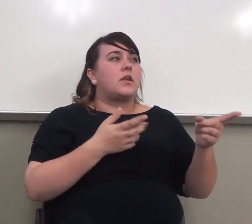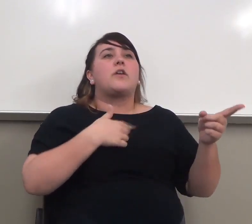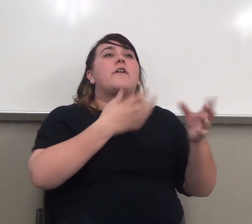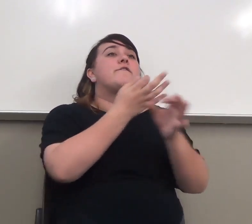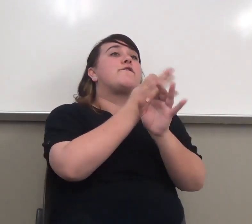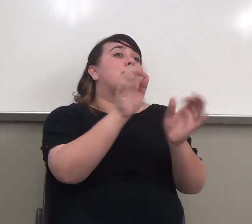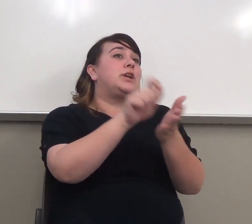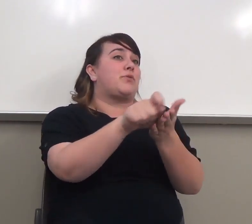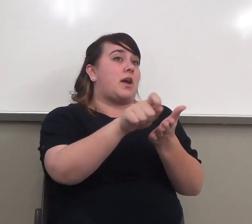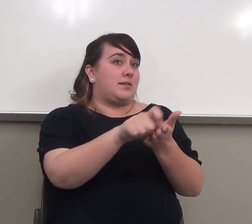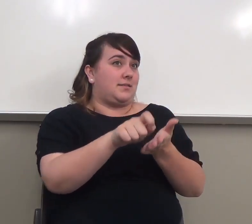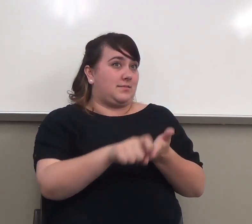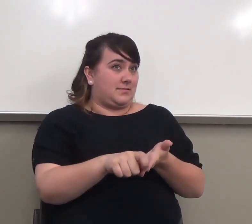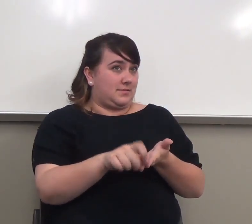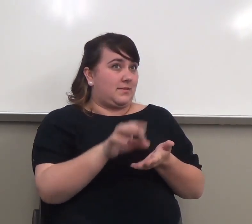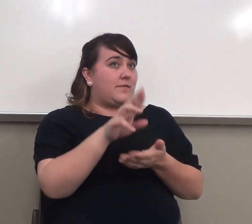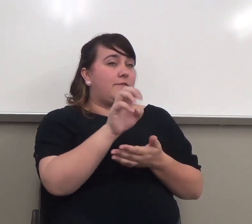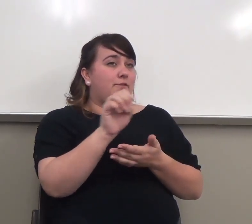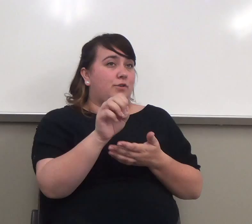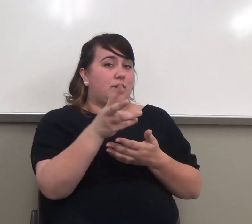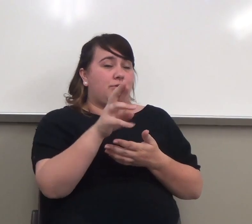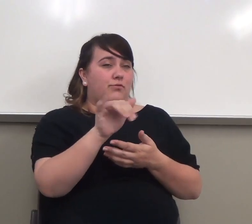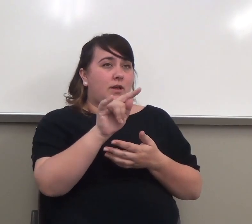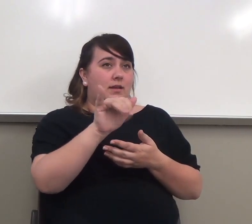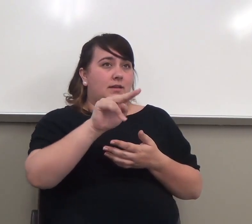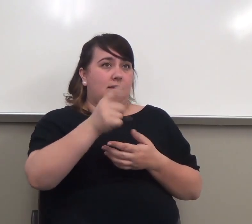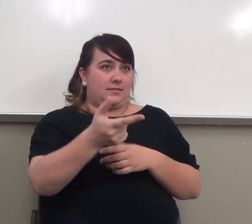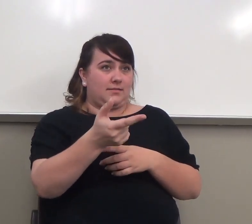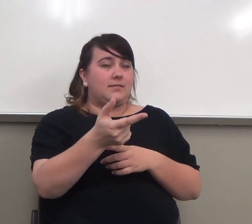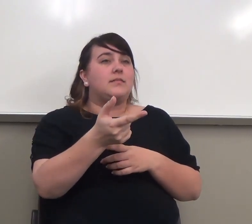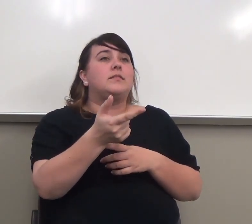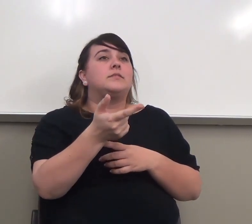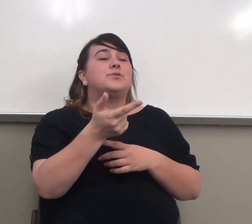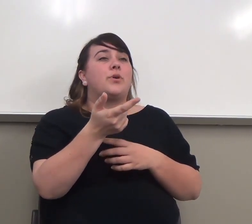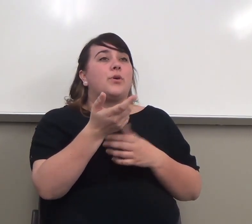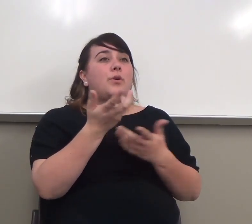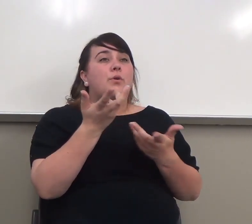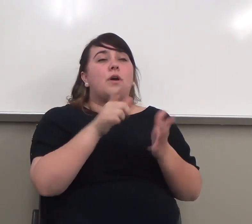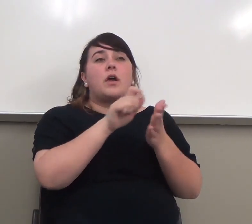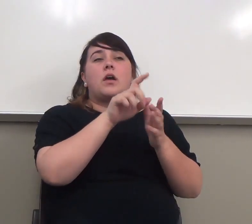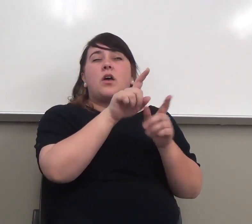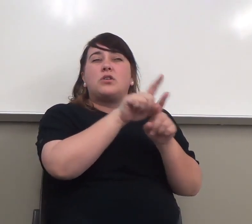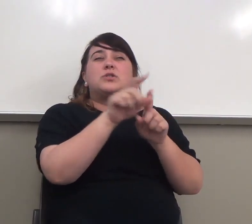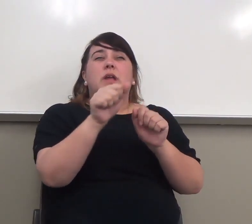Anybody, what is it, what am I'm gonna do when I have you keep this journal? What kind of writing is that?